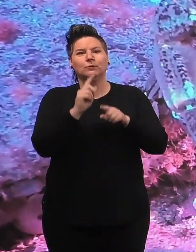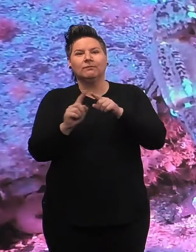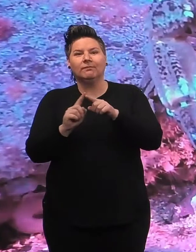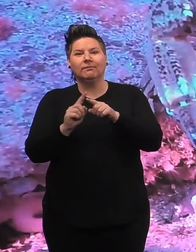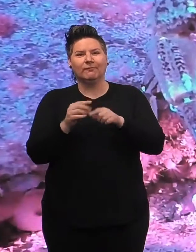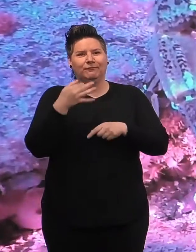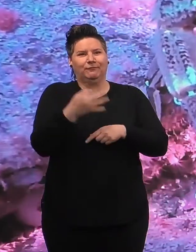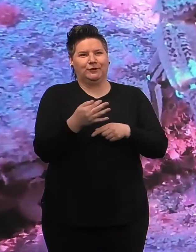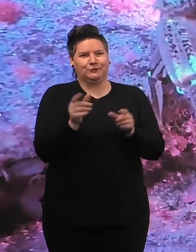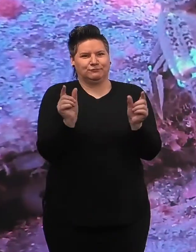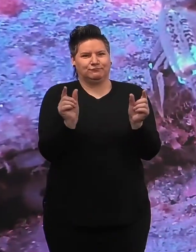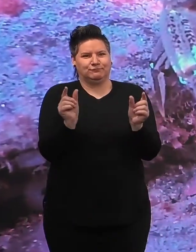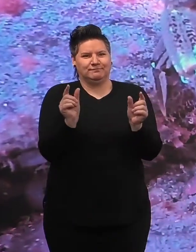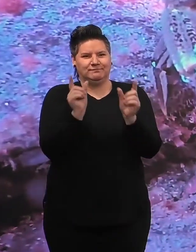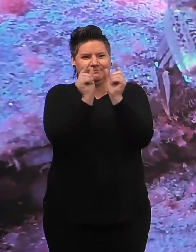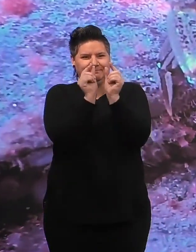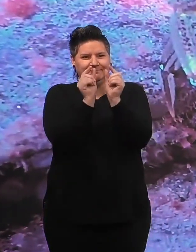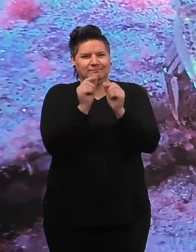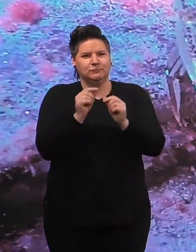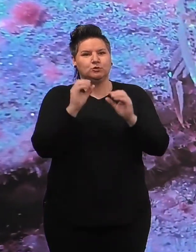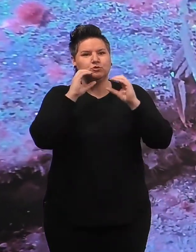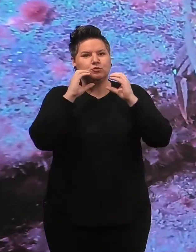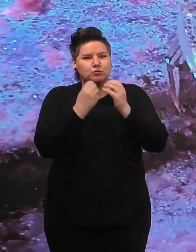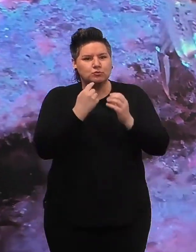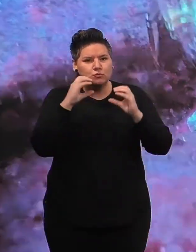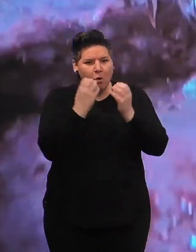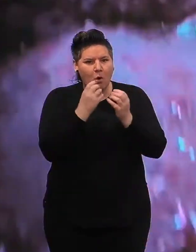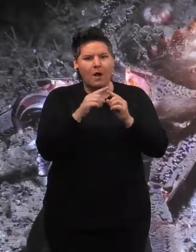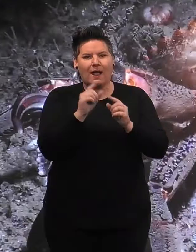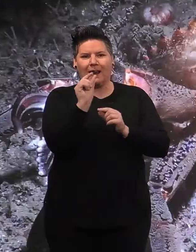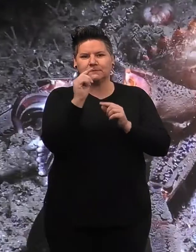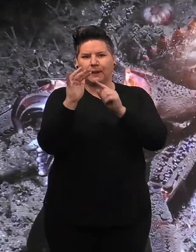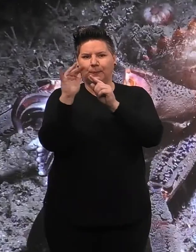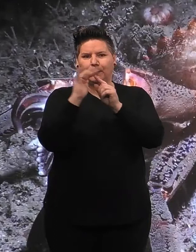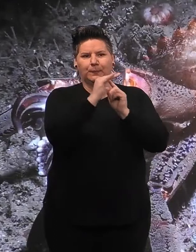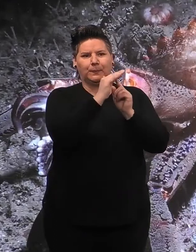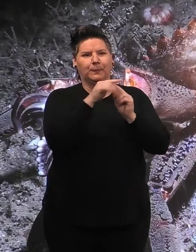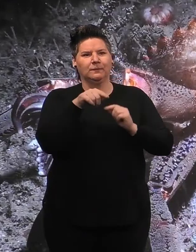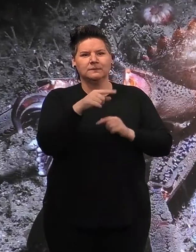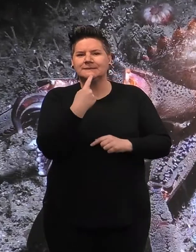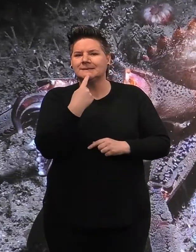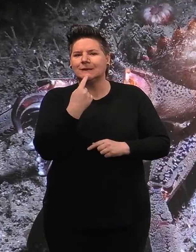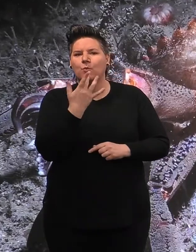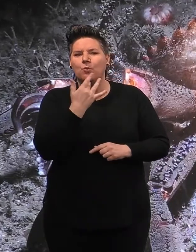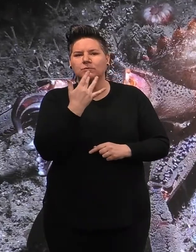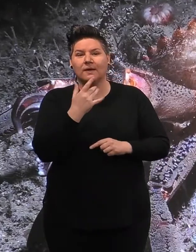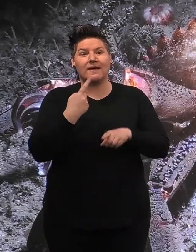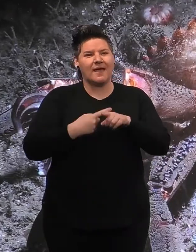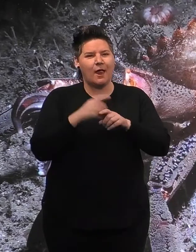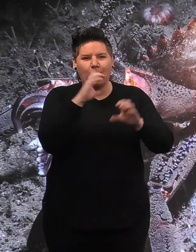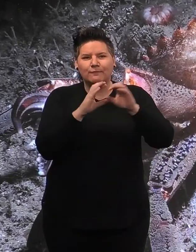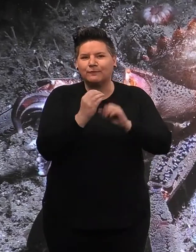in the front there, he's got, those are his jaws and little sensors for tasting the